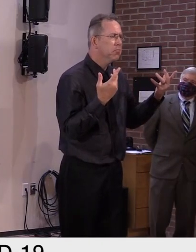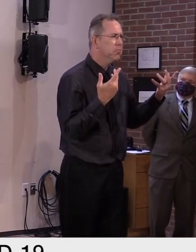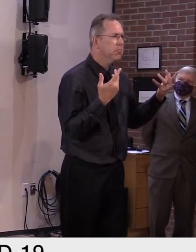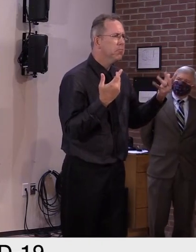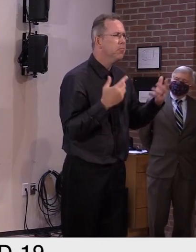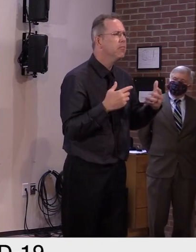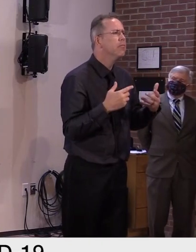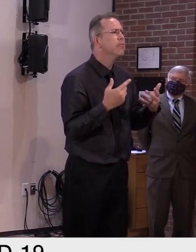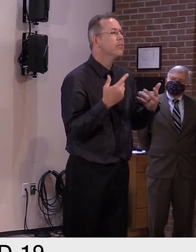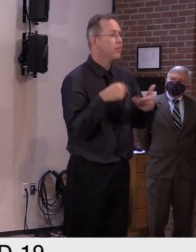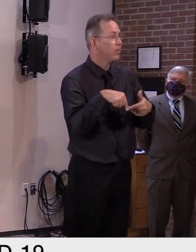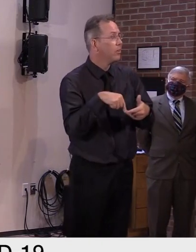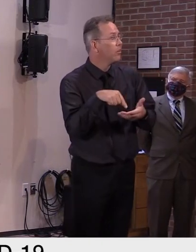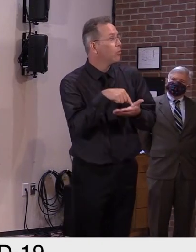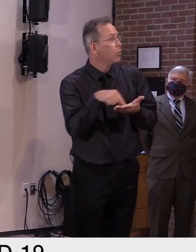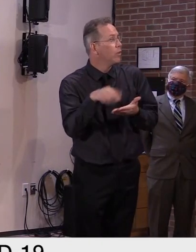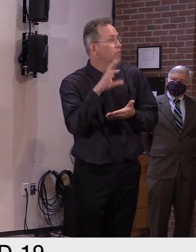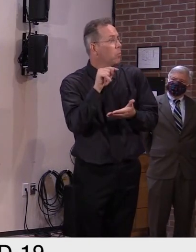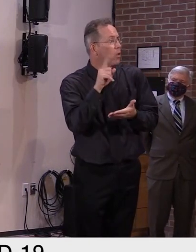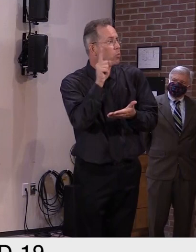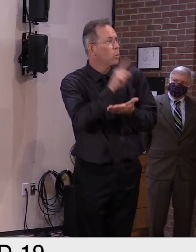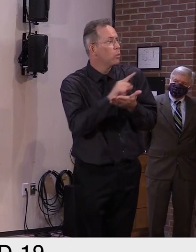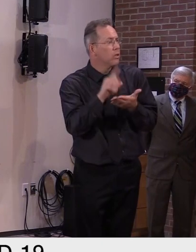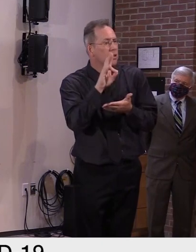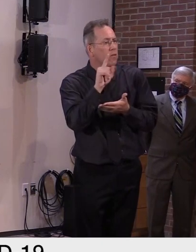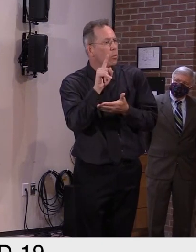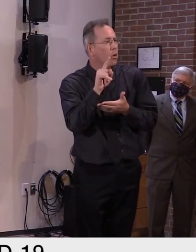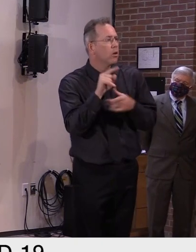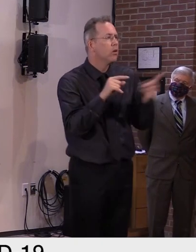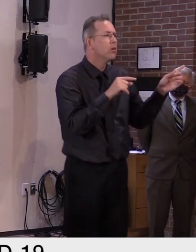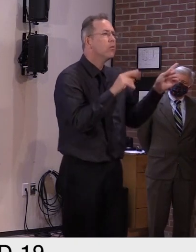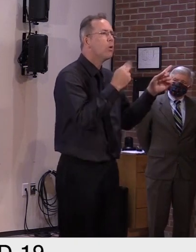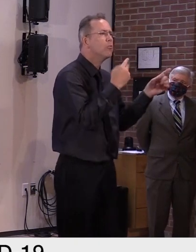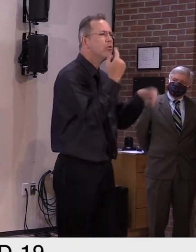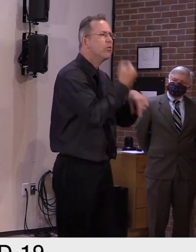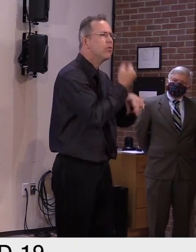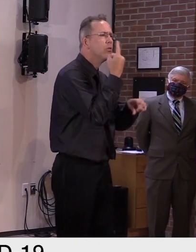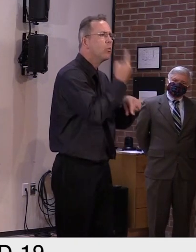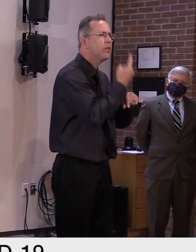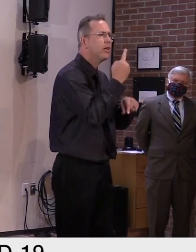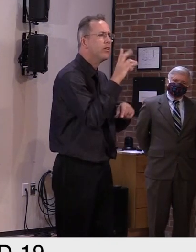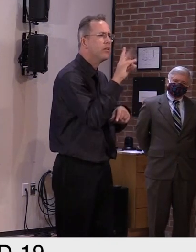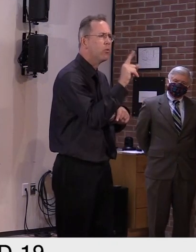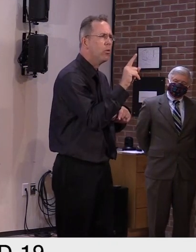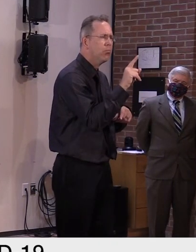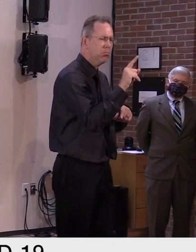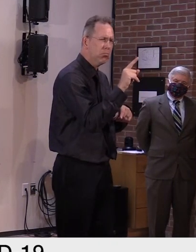the good work that you all Vermonters are doing to make sure that they keep this in check.